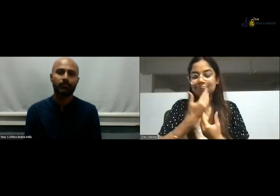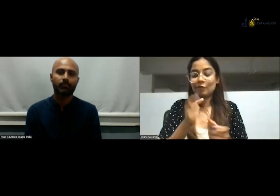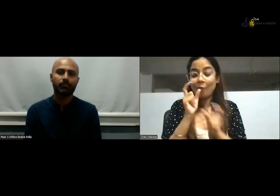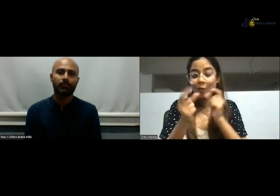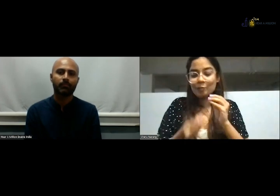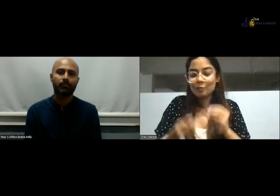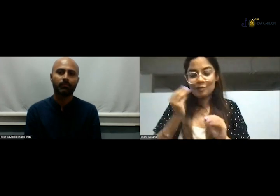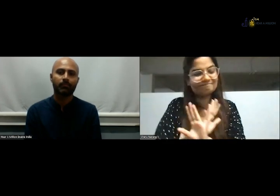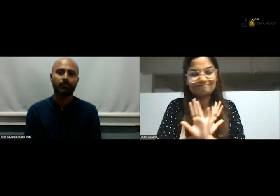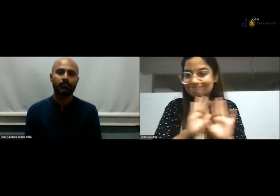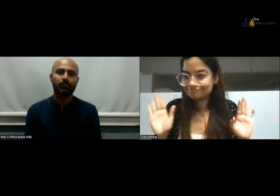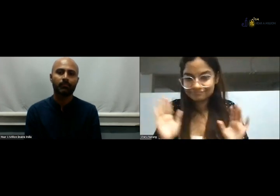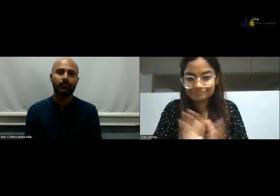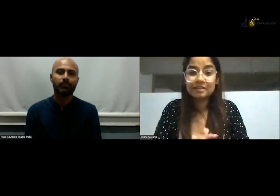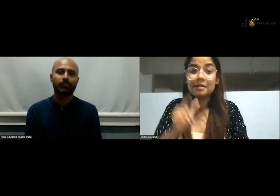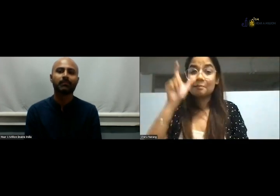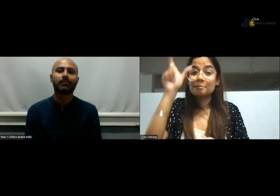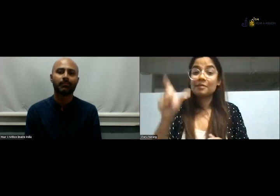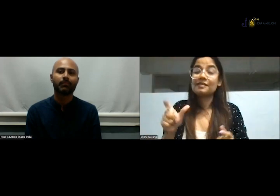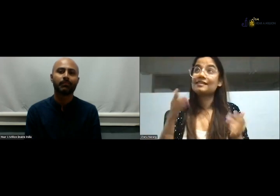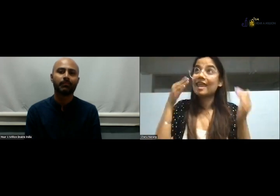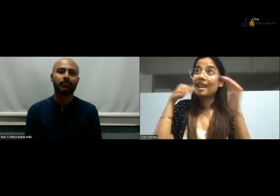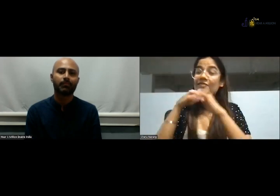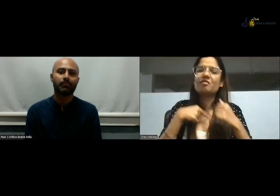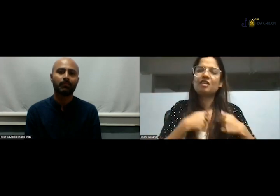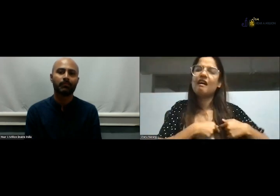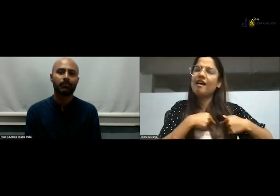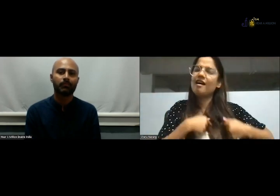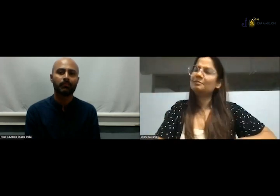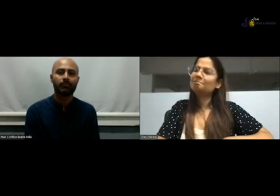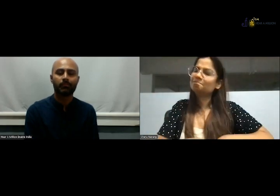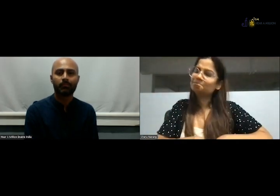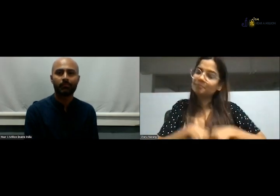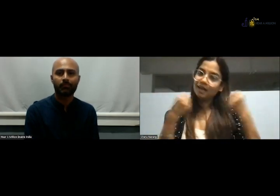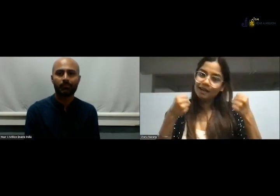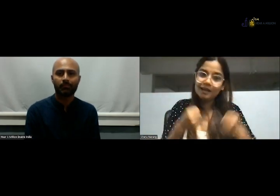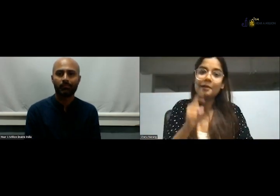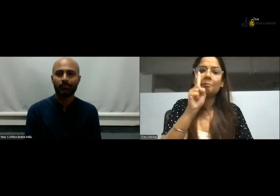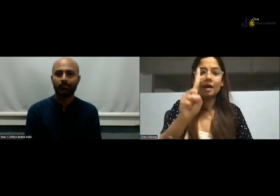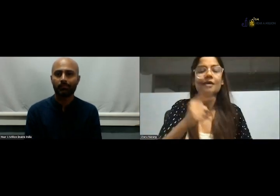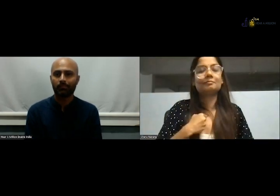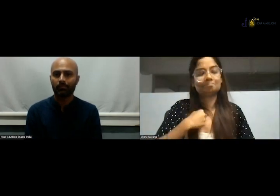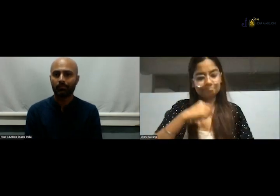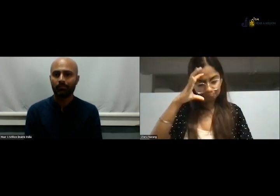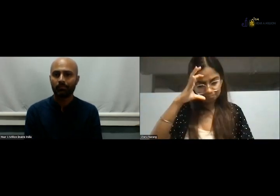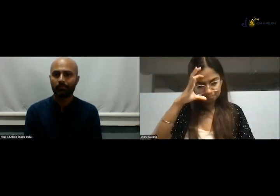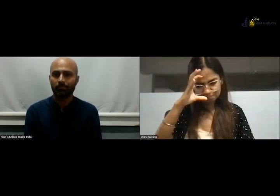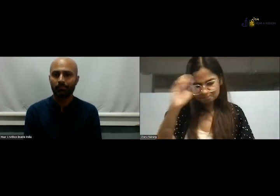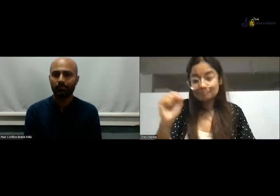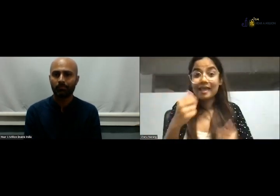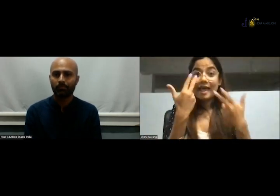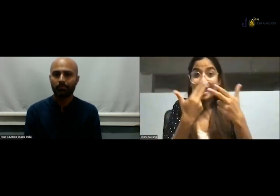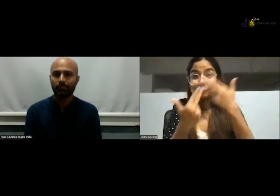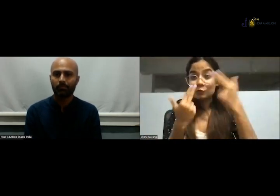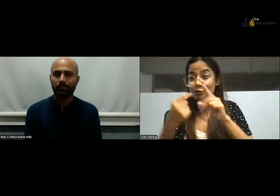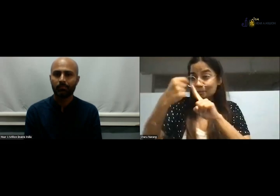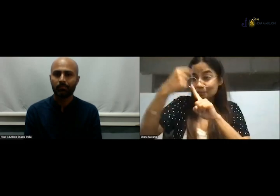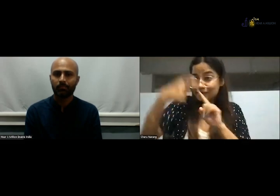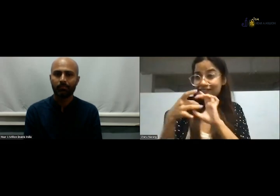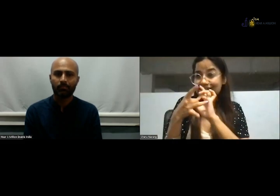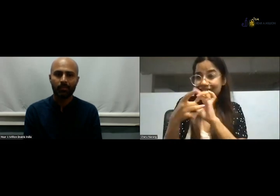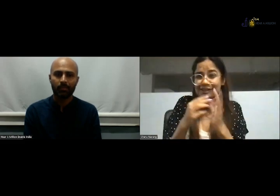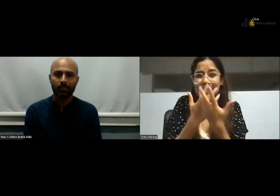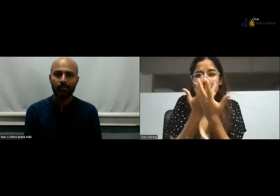in the upcoming years. She will be remembered for life. That's what I wanted to say. It's